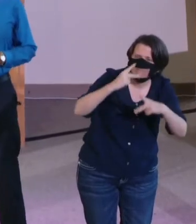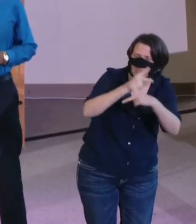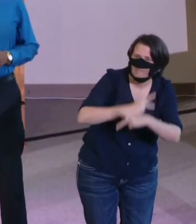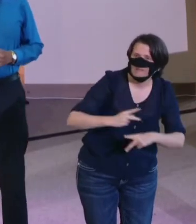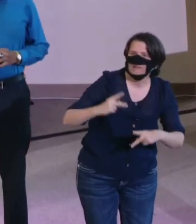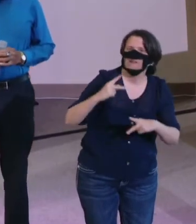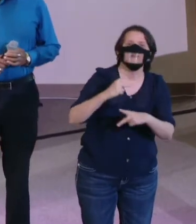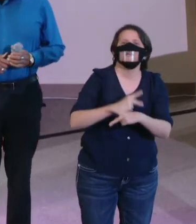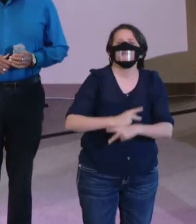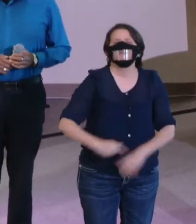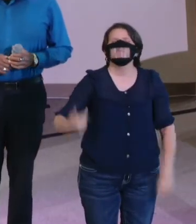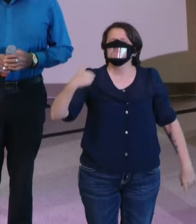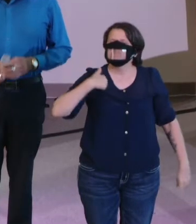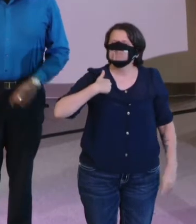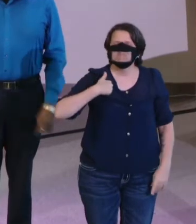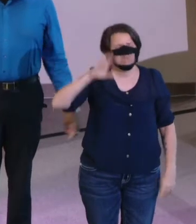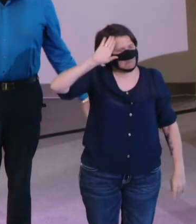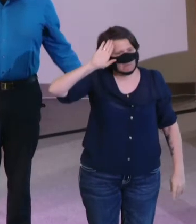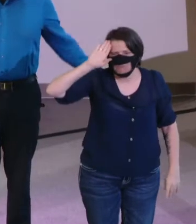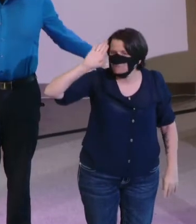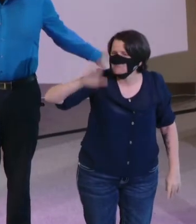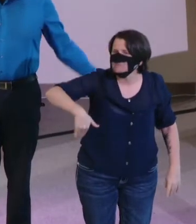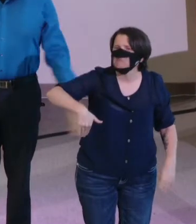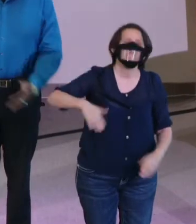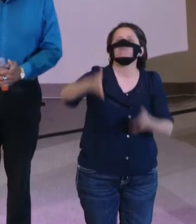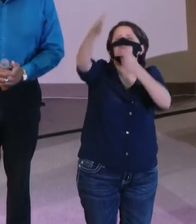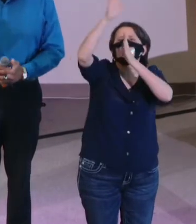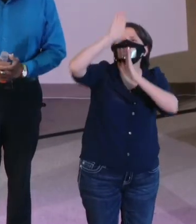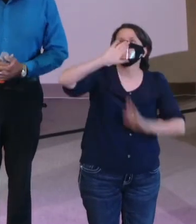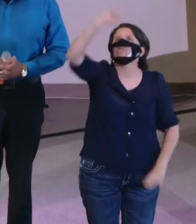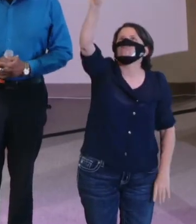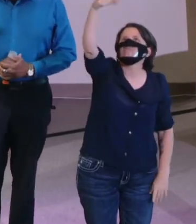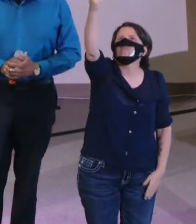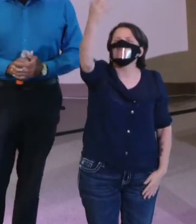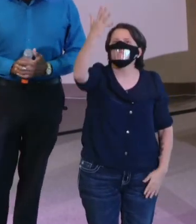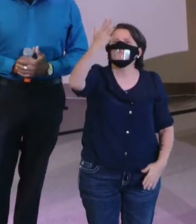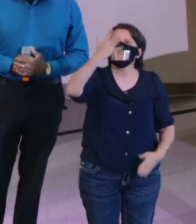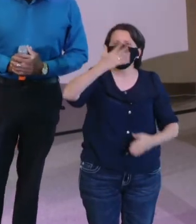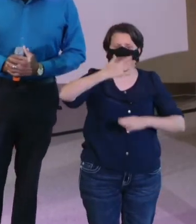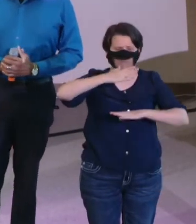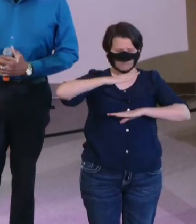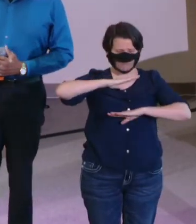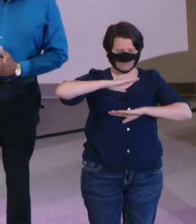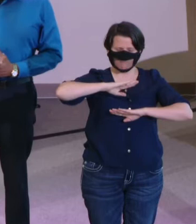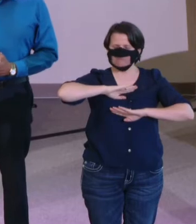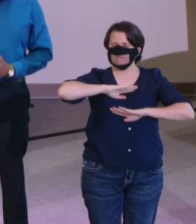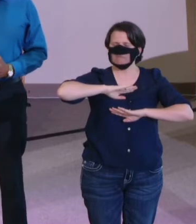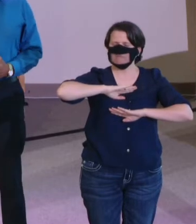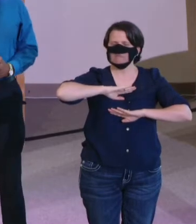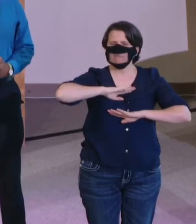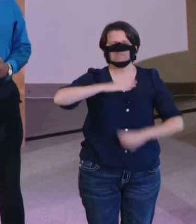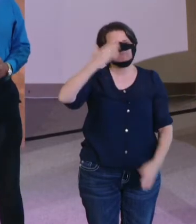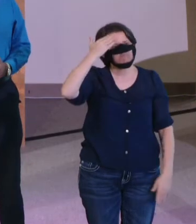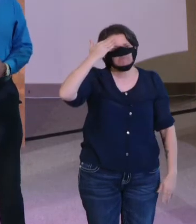myself. I didn't know the grace of God was sufficient.